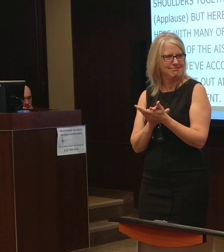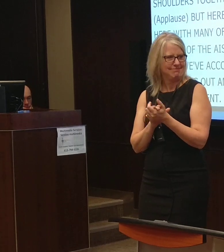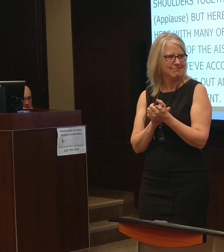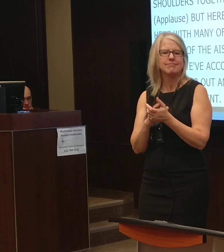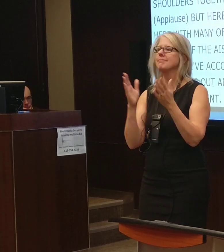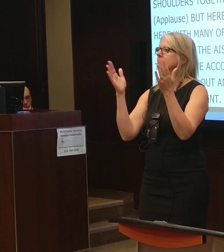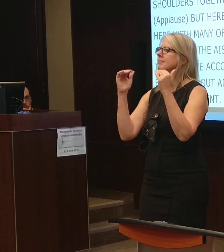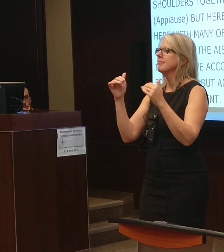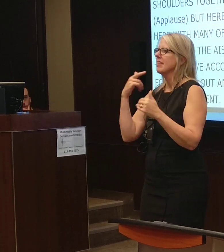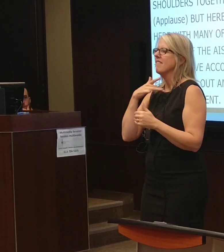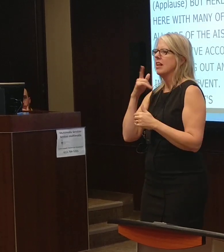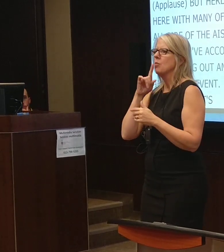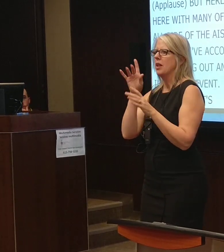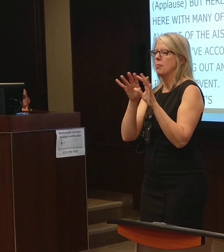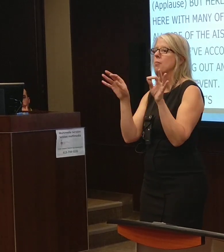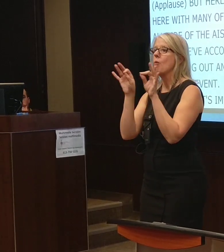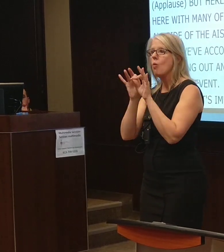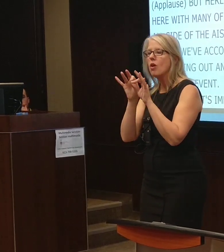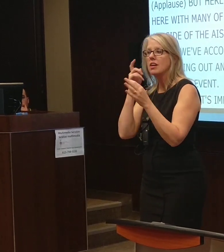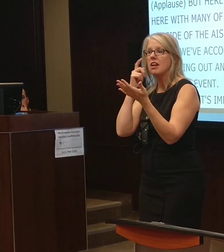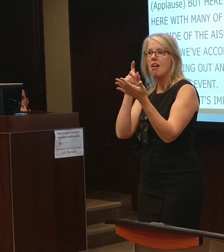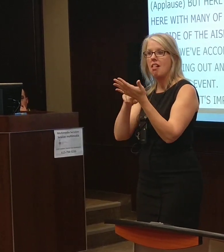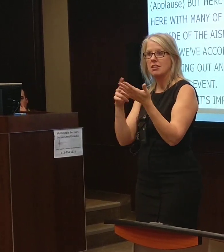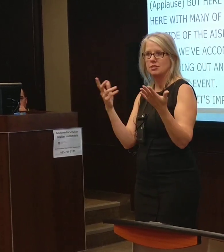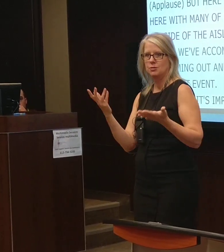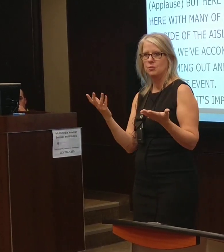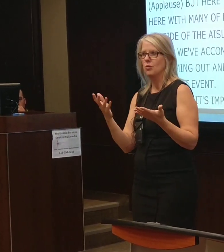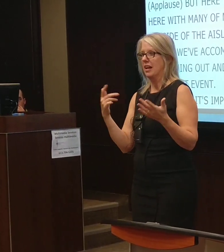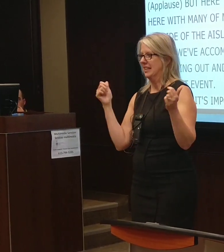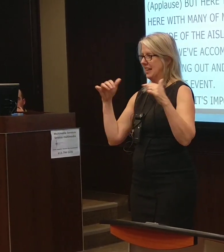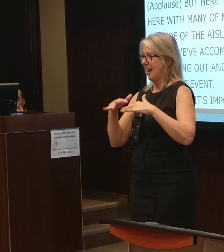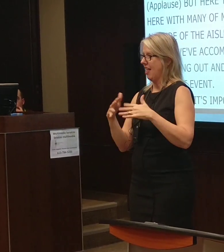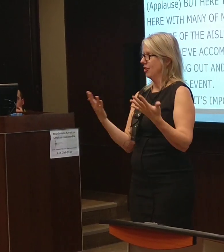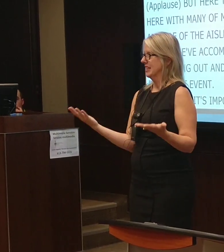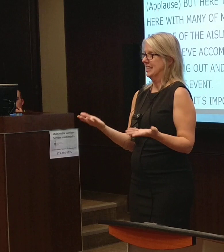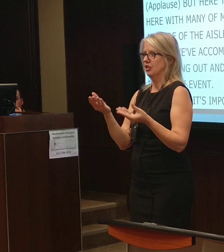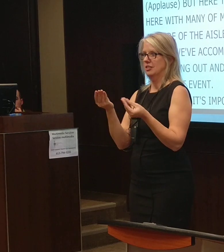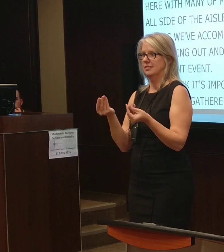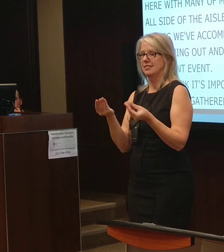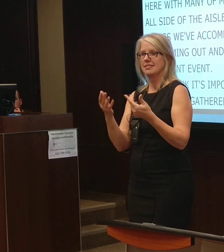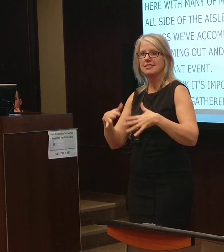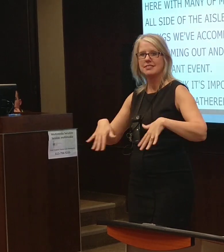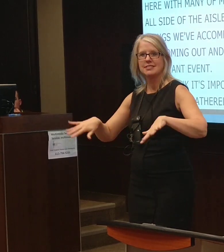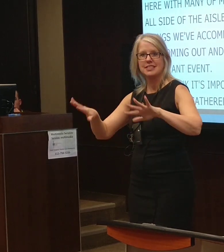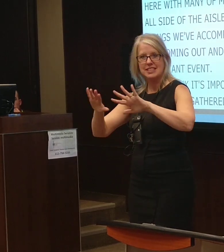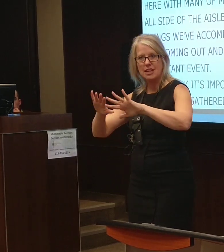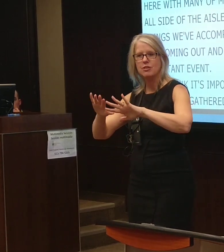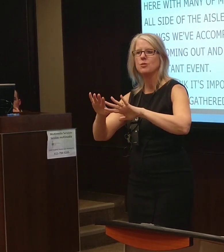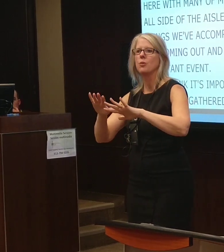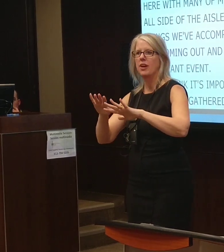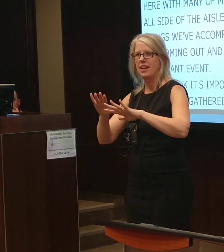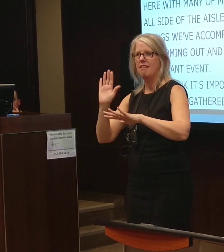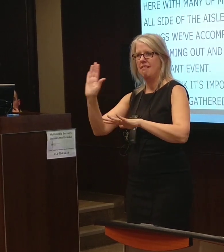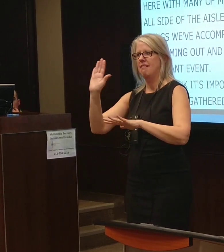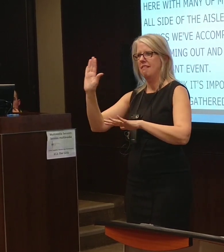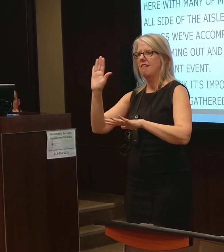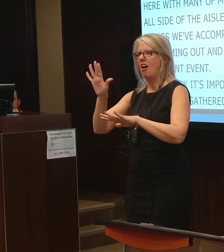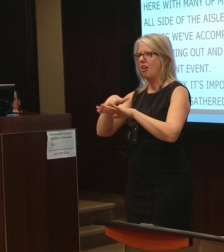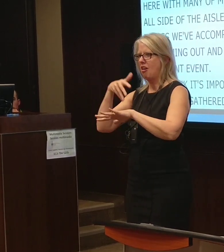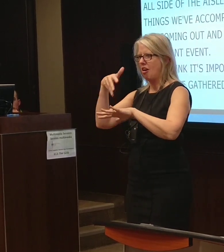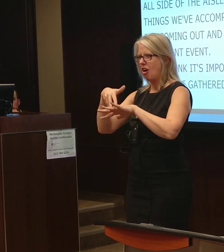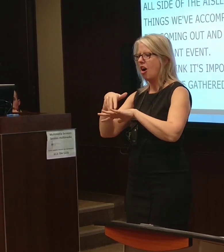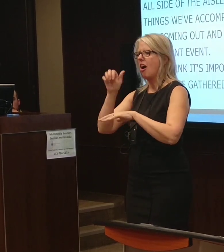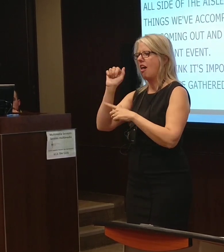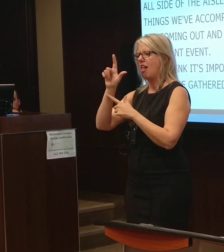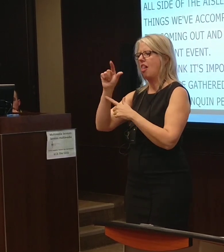I think it's important that we acknowledge that we're gathered here today on the territory of the Algonquin